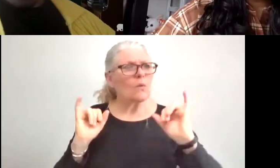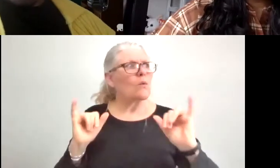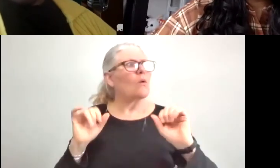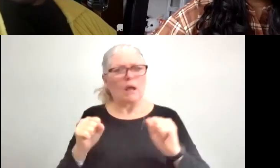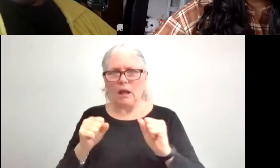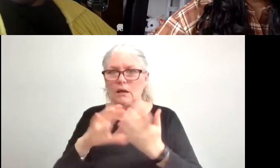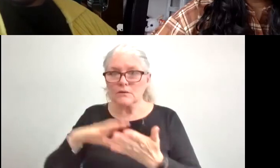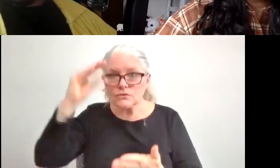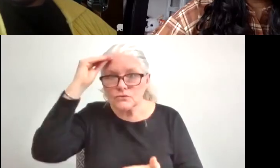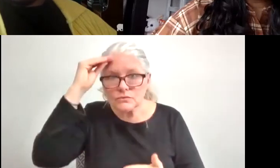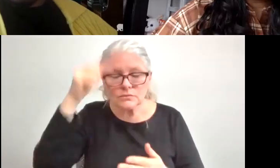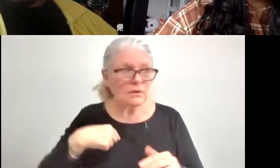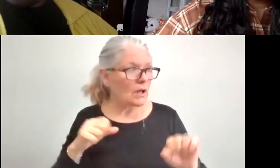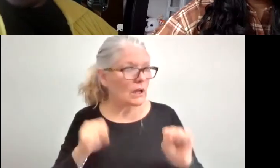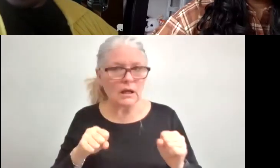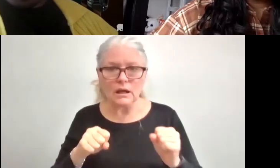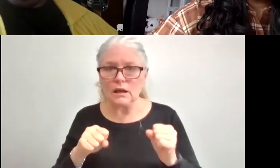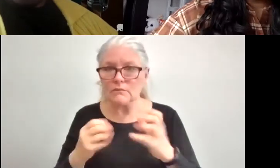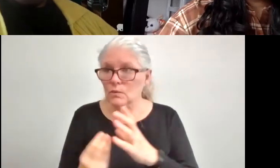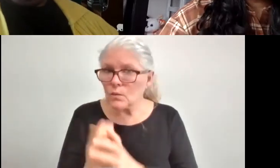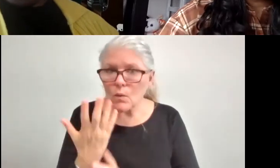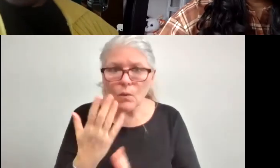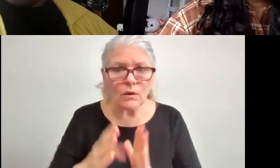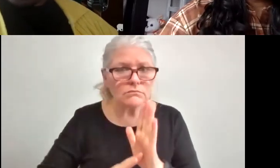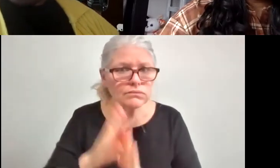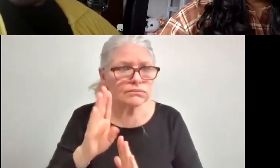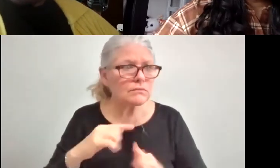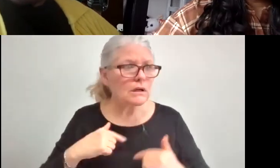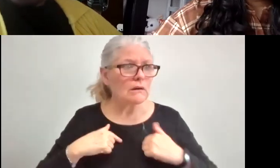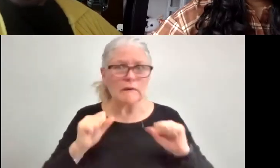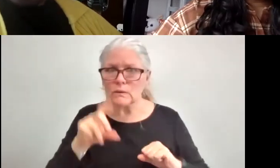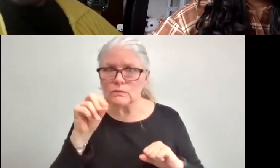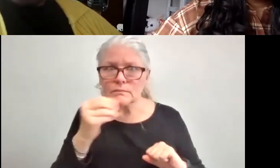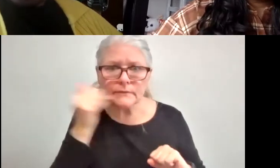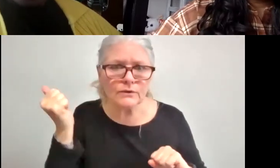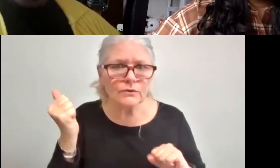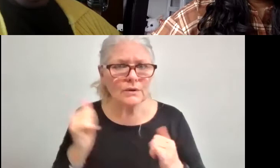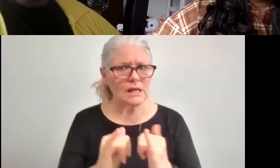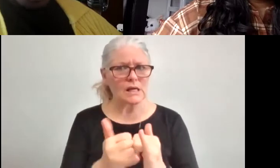can learn more and do better. And